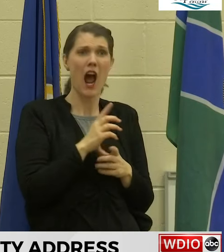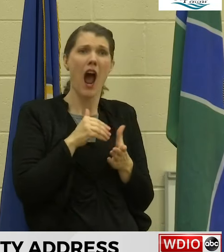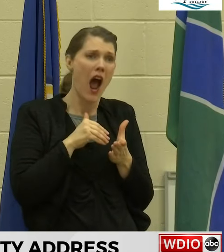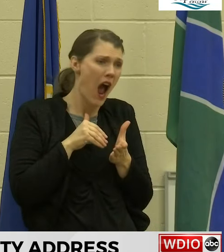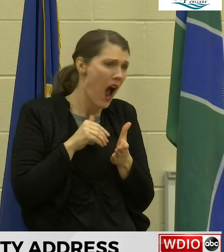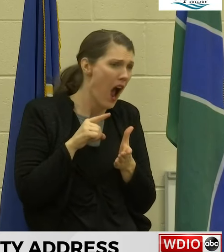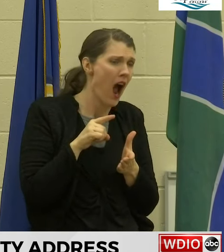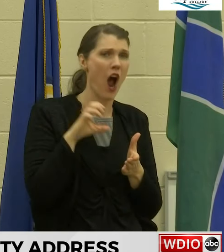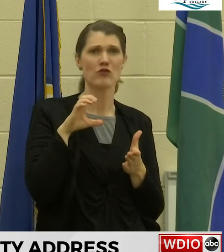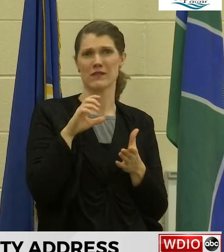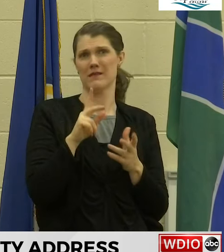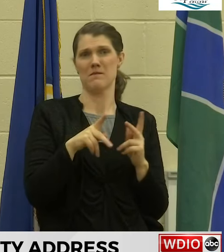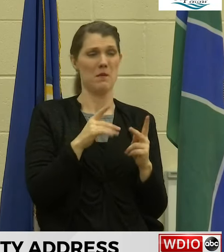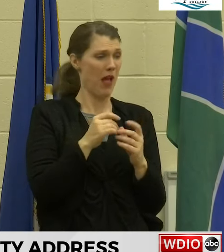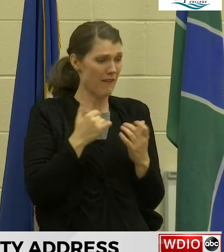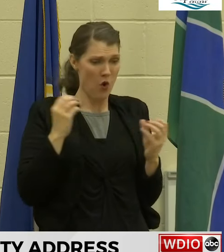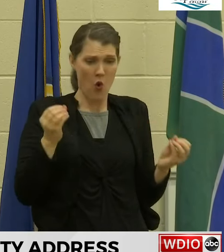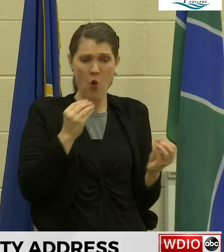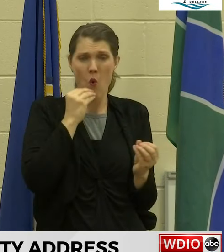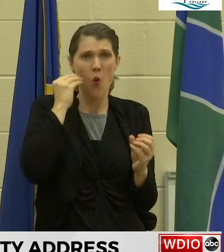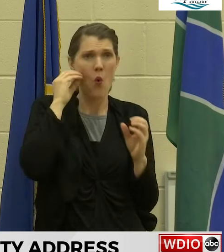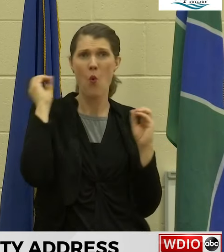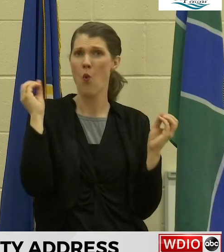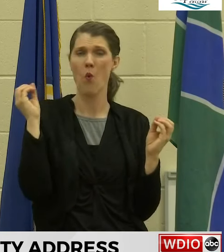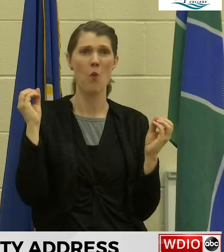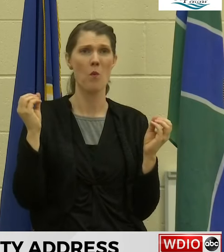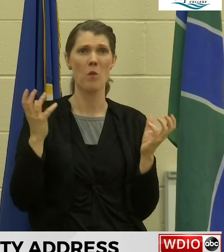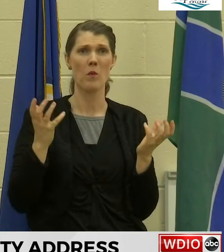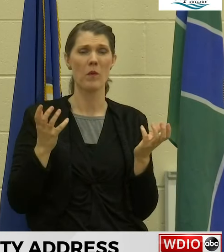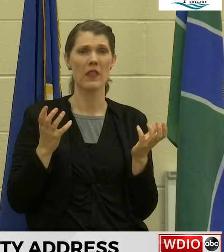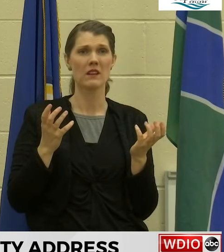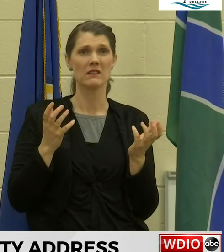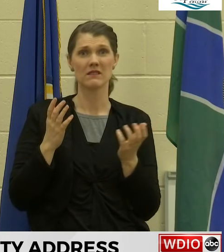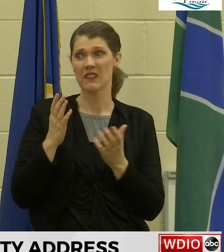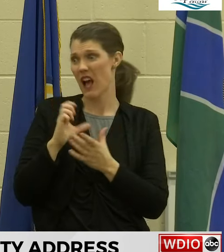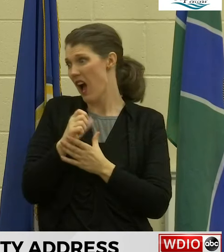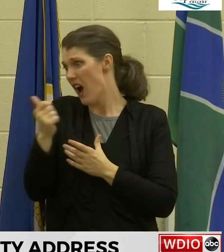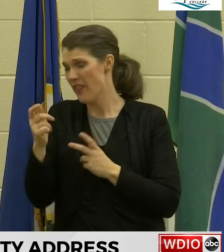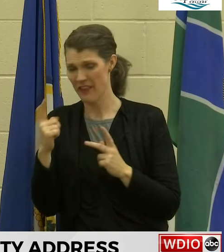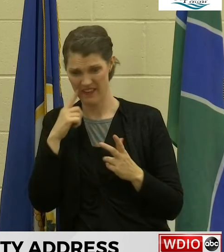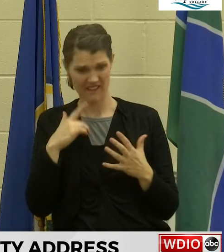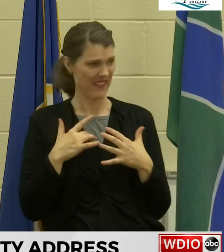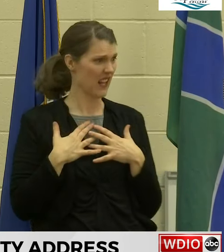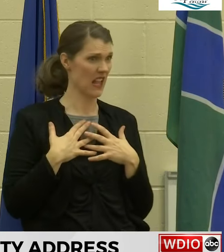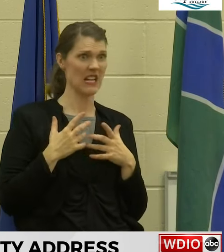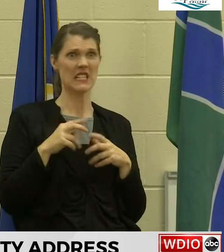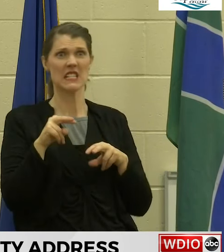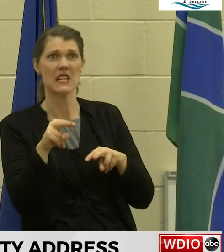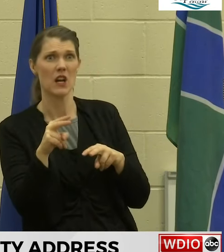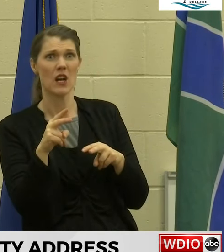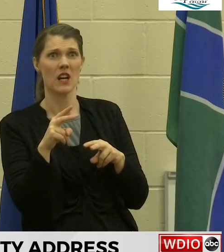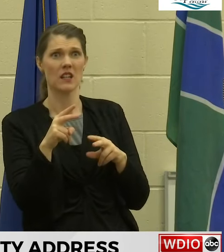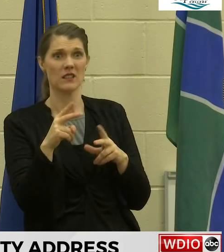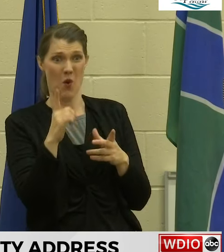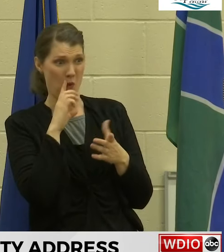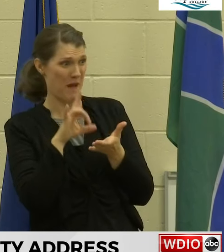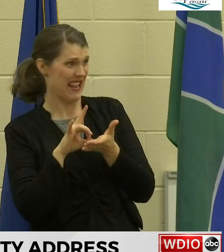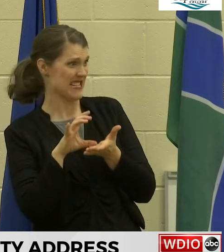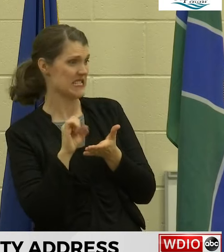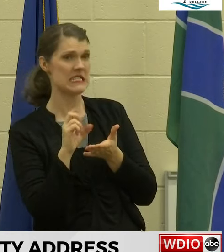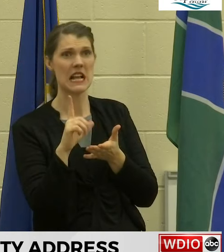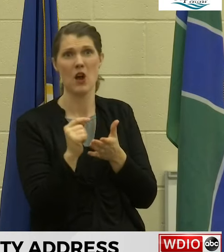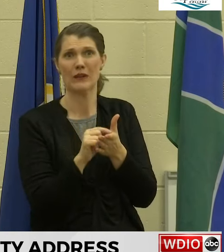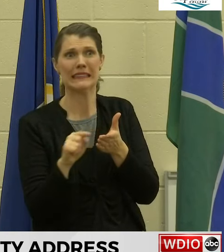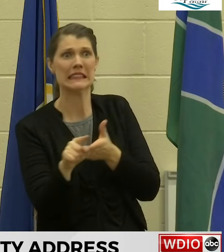of people in Duluth have no home. Hundreds more worry if they'll have one next week. And this